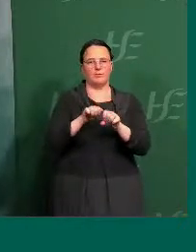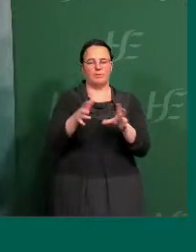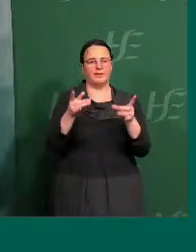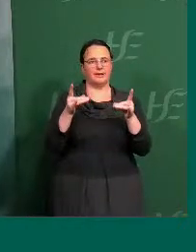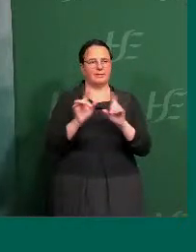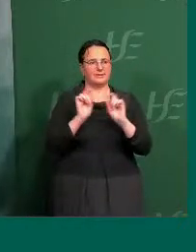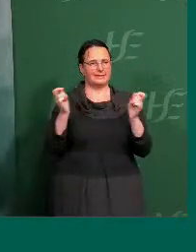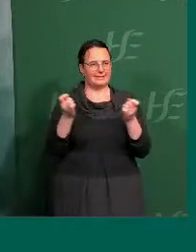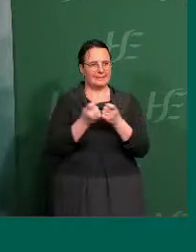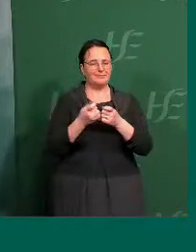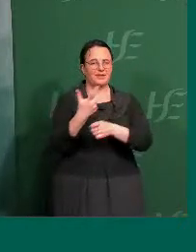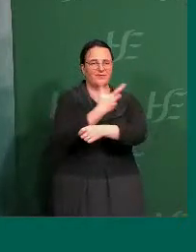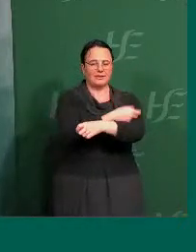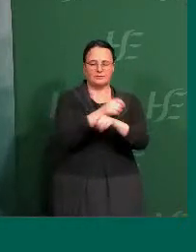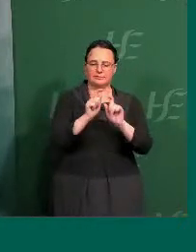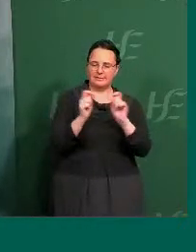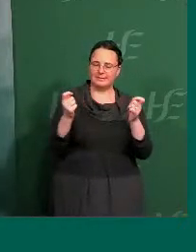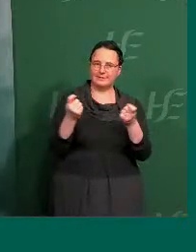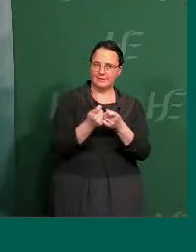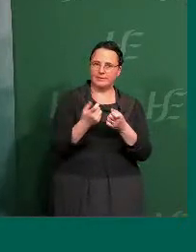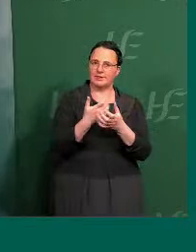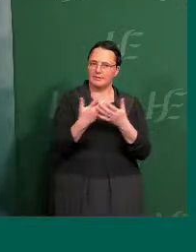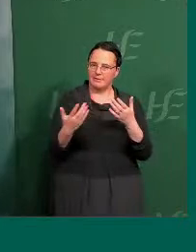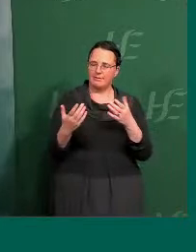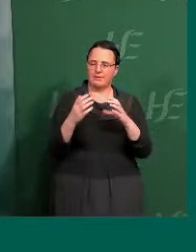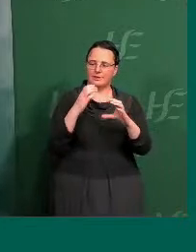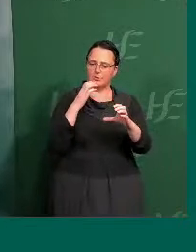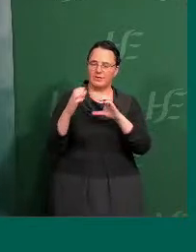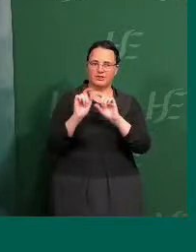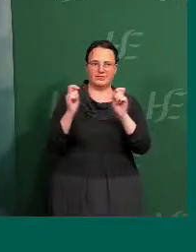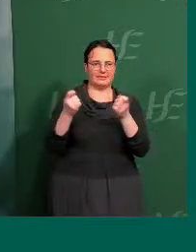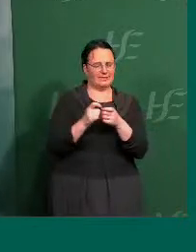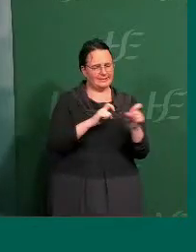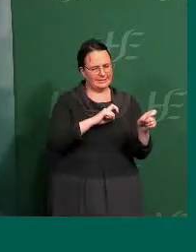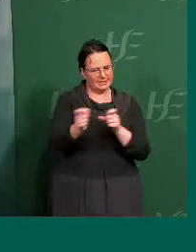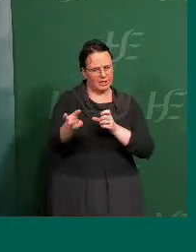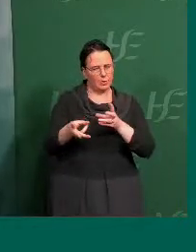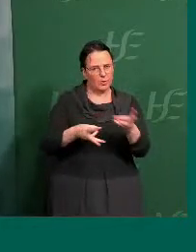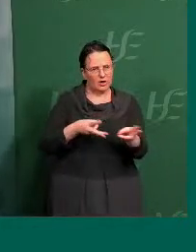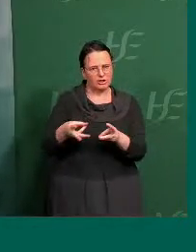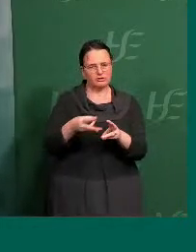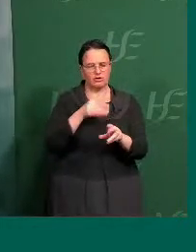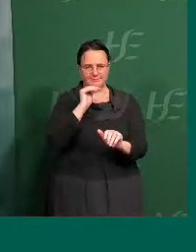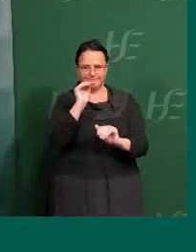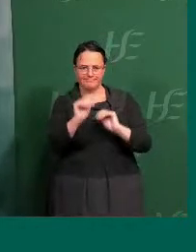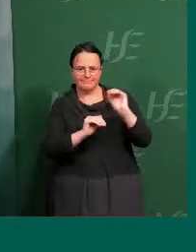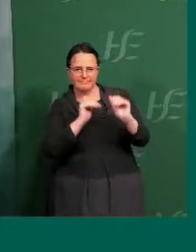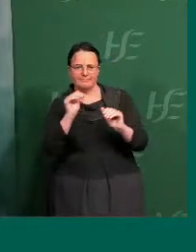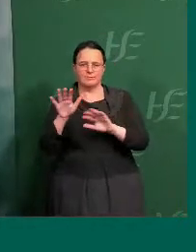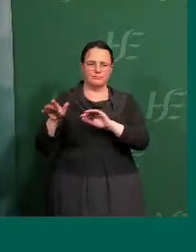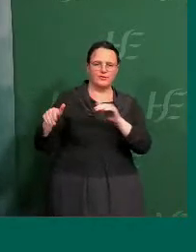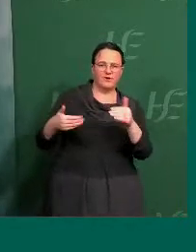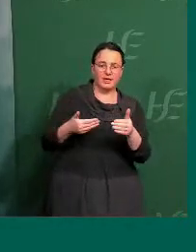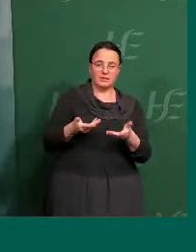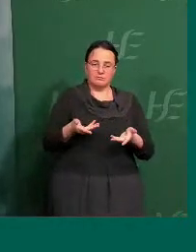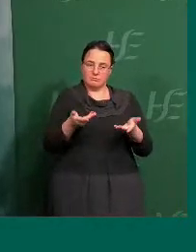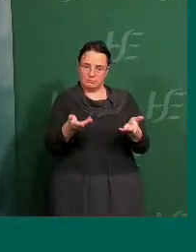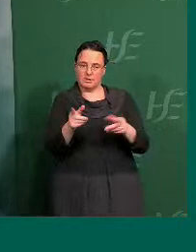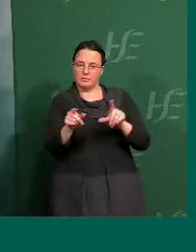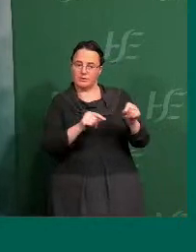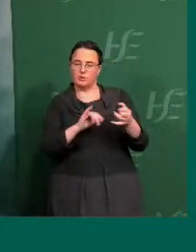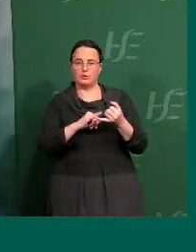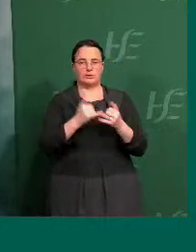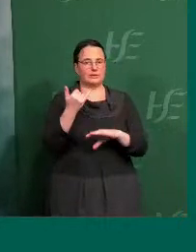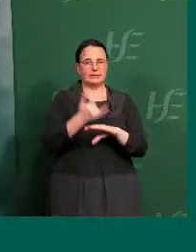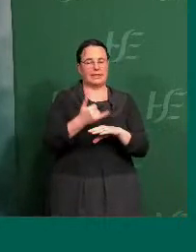our vaccination teams, and a lot of the communication teams that are still working to keep trying to provide that option for people